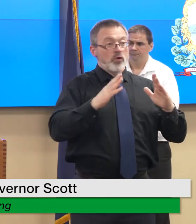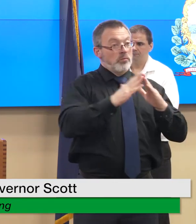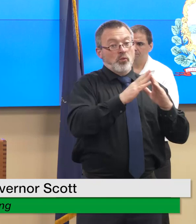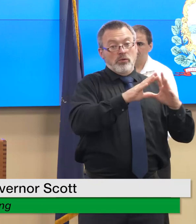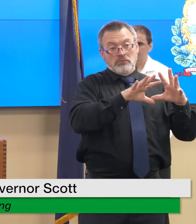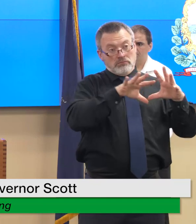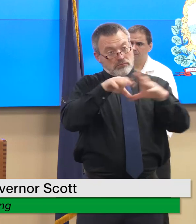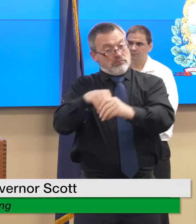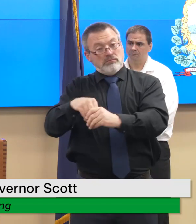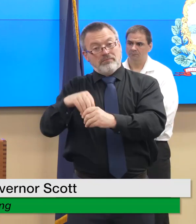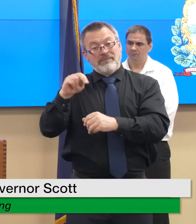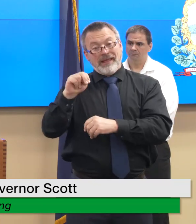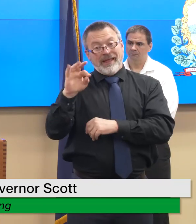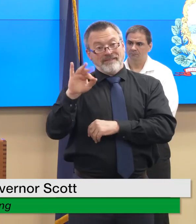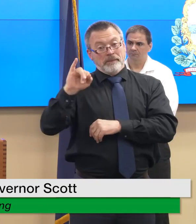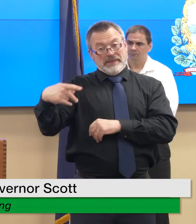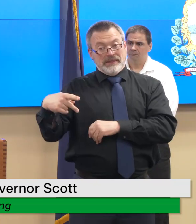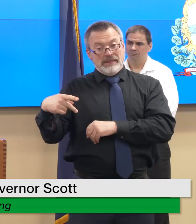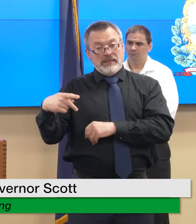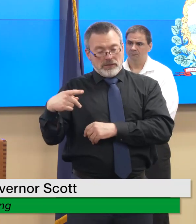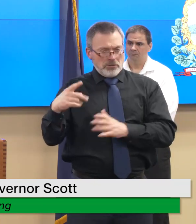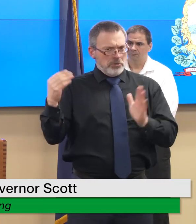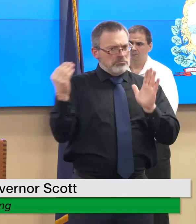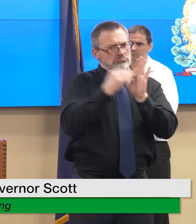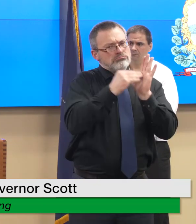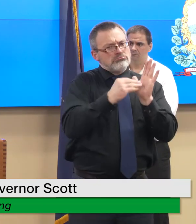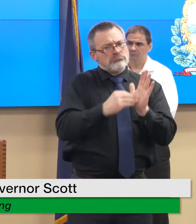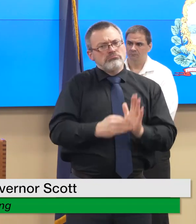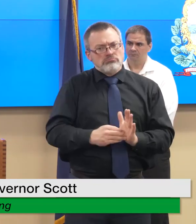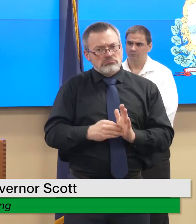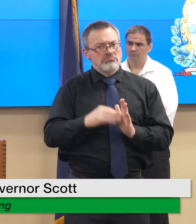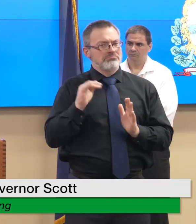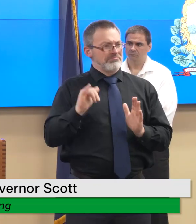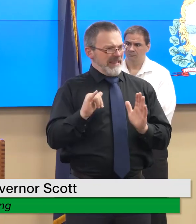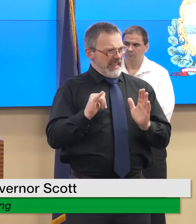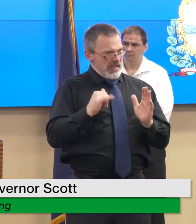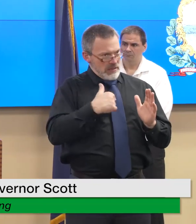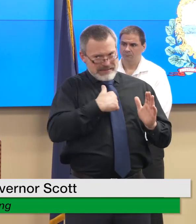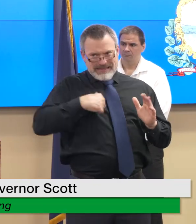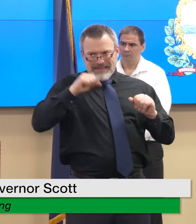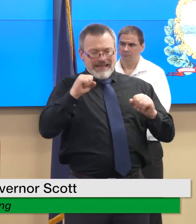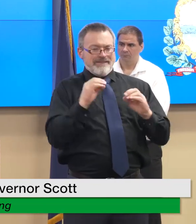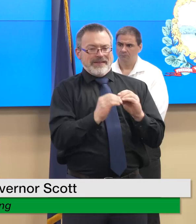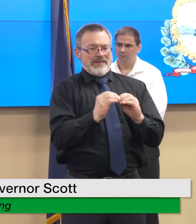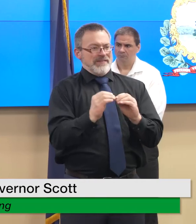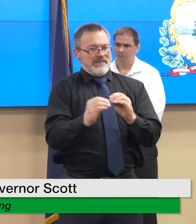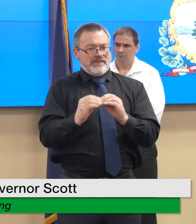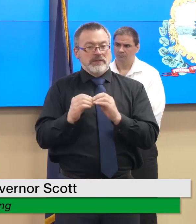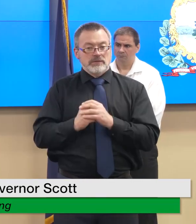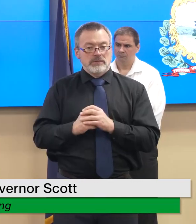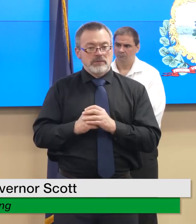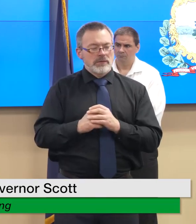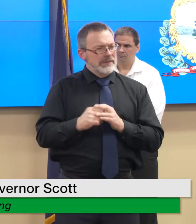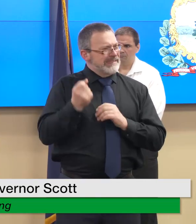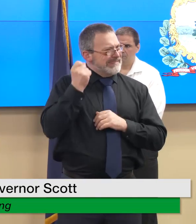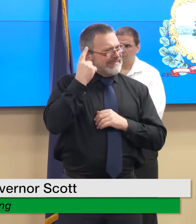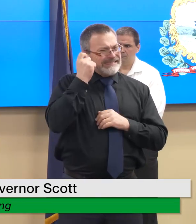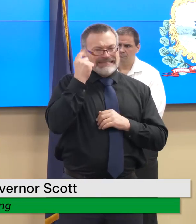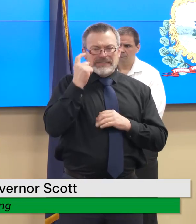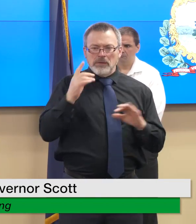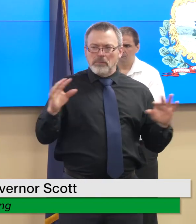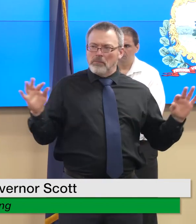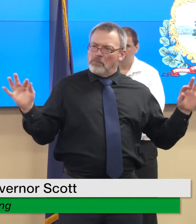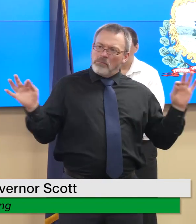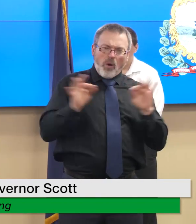need to track and permit repairs for buildings in those special flood hazard areas. But it's important to understand